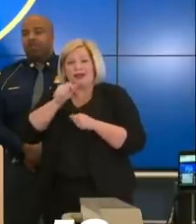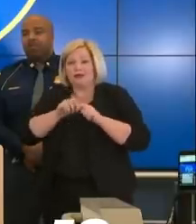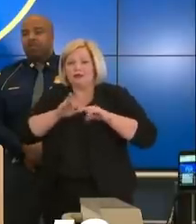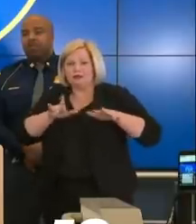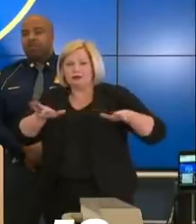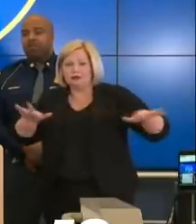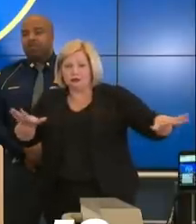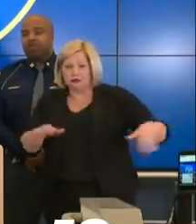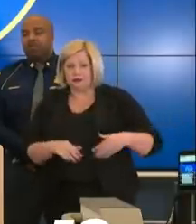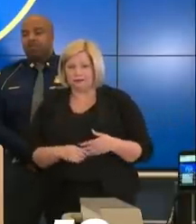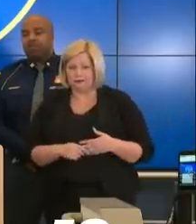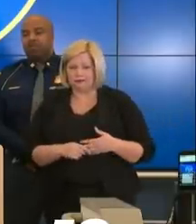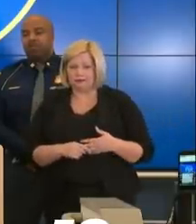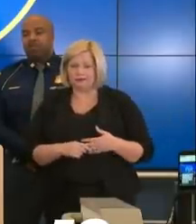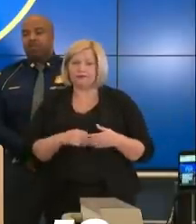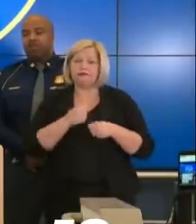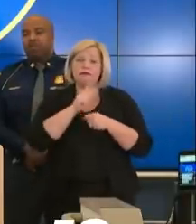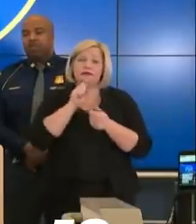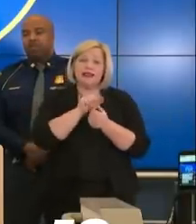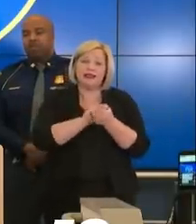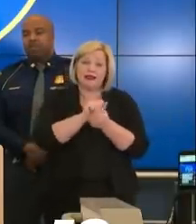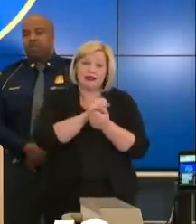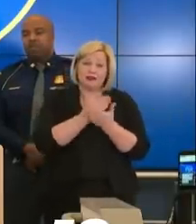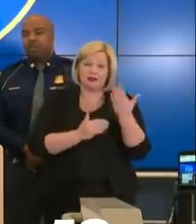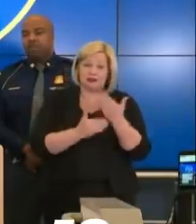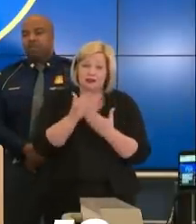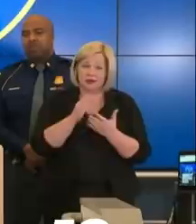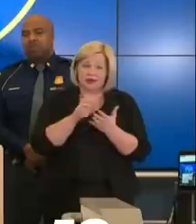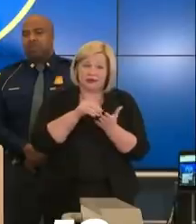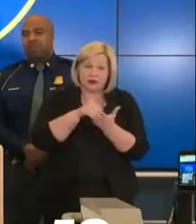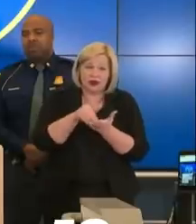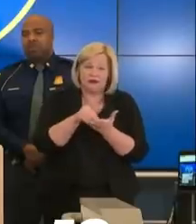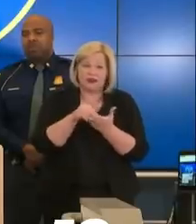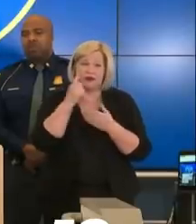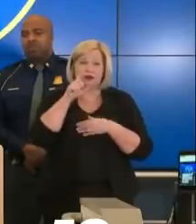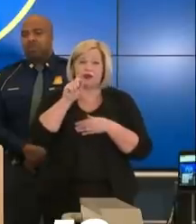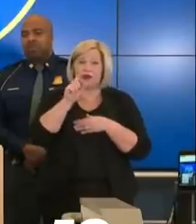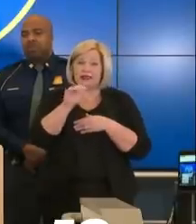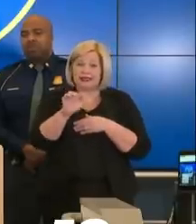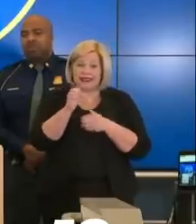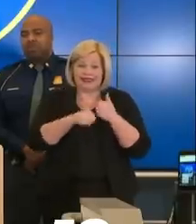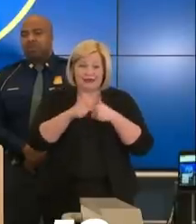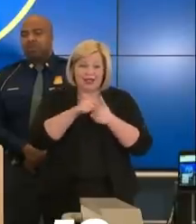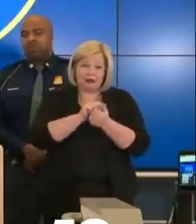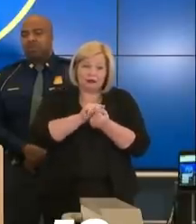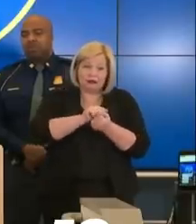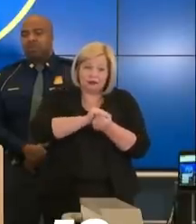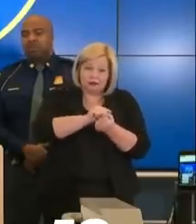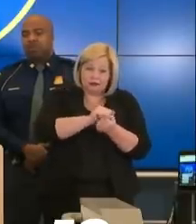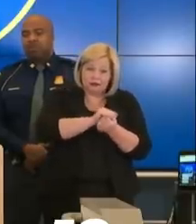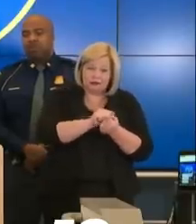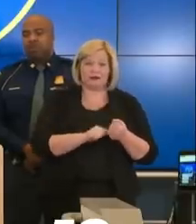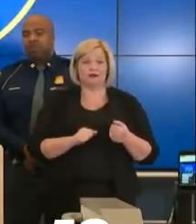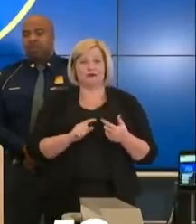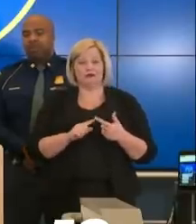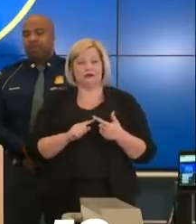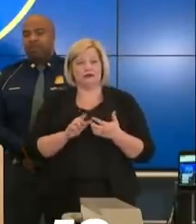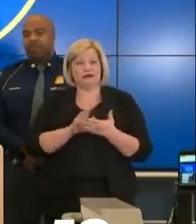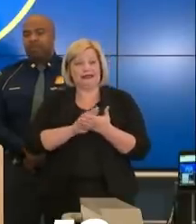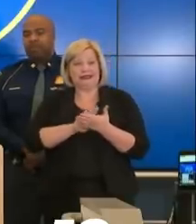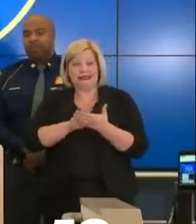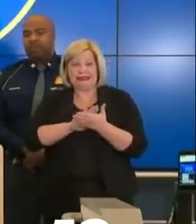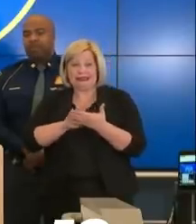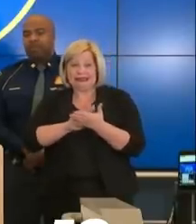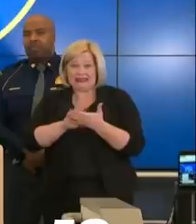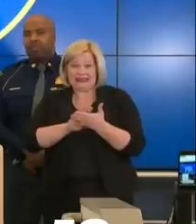spread. Washing hands frequently for 20 seconds every time. Cleaning